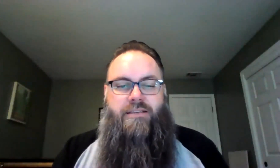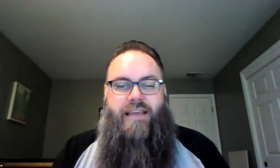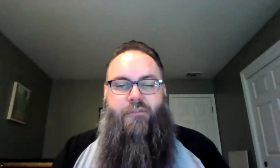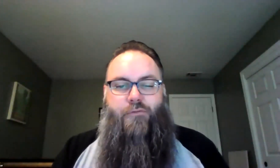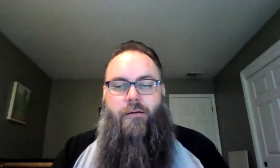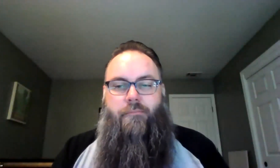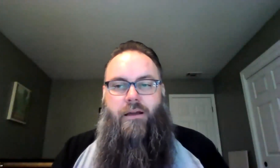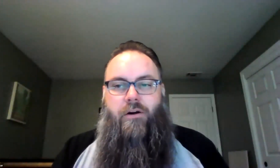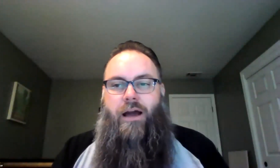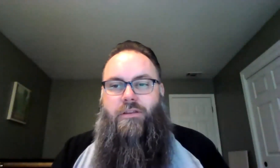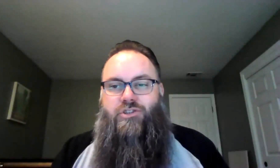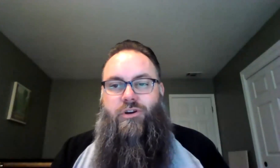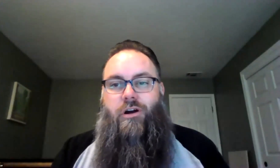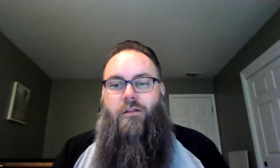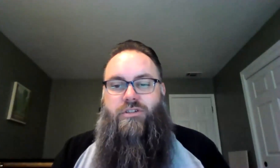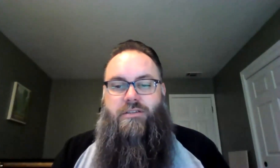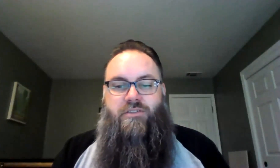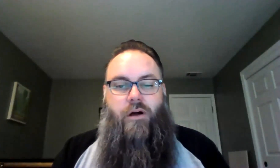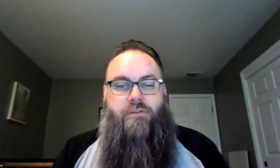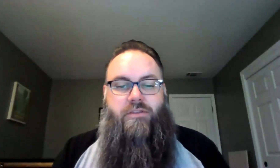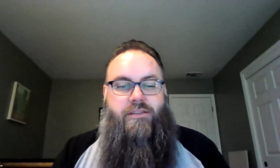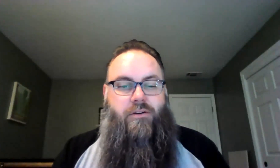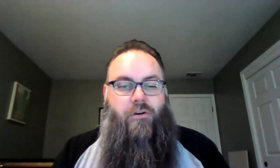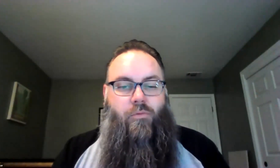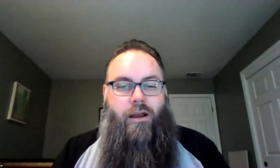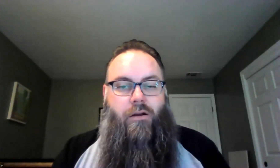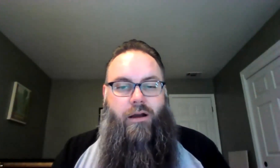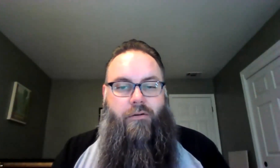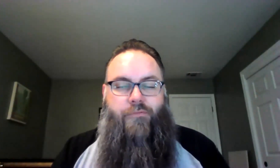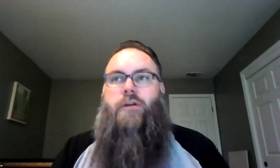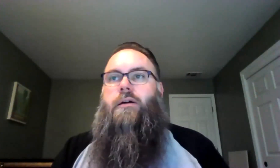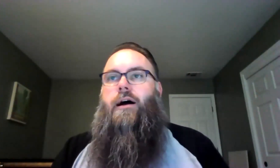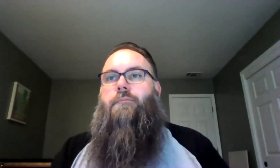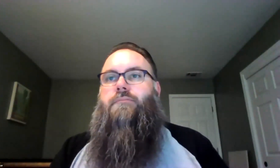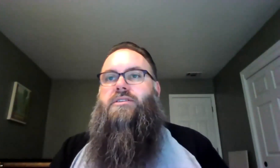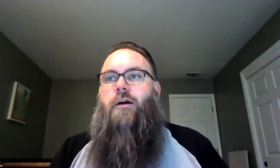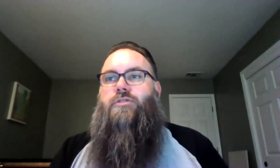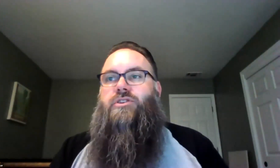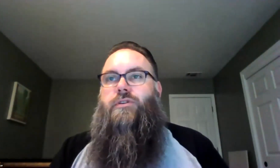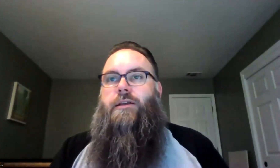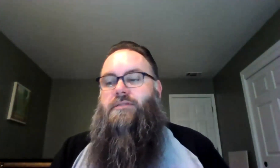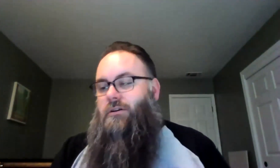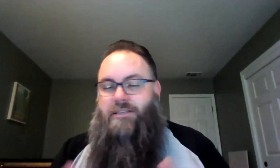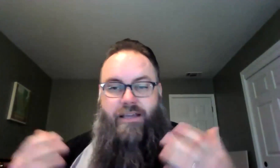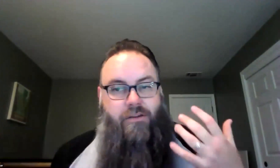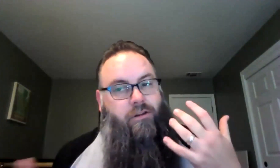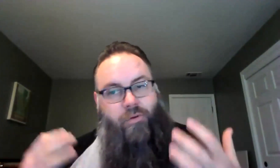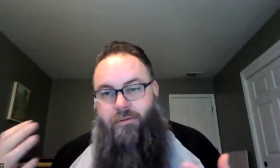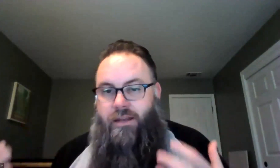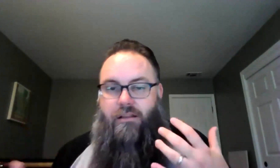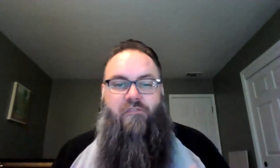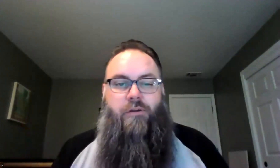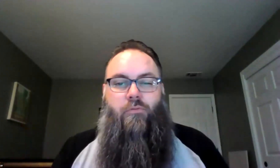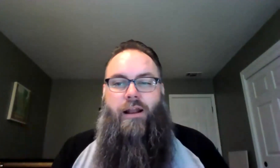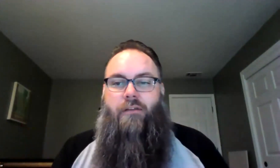drawing staff from, out at the junior colleges as well, so that they're aware of this opportunity. So, because again, we